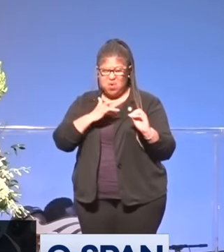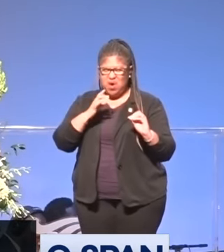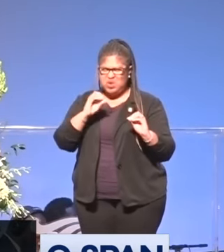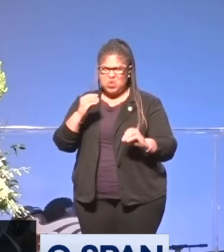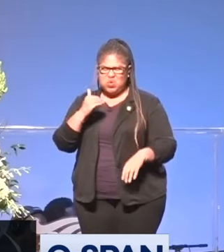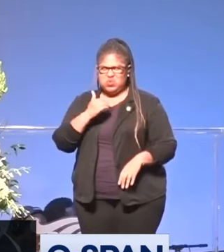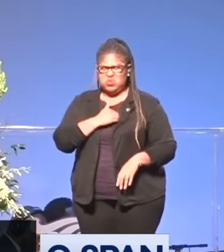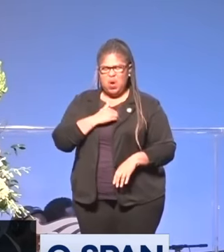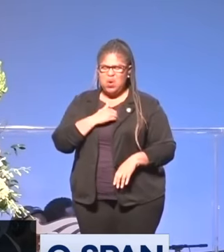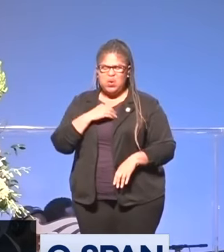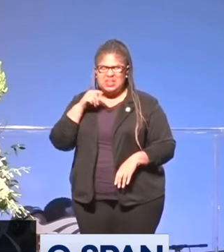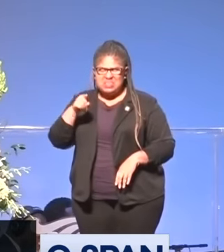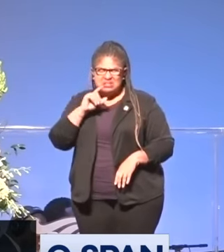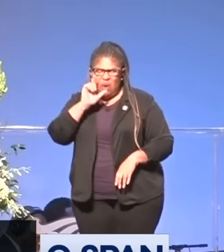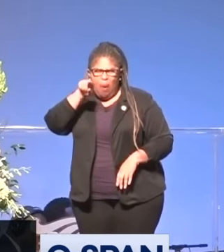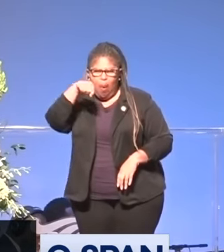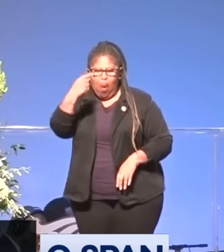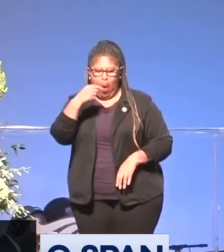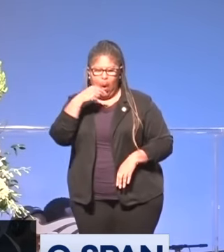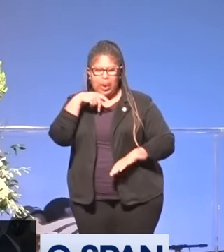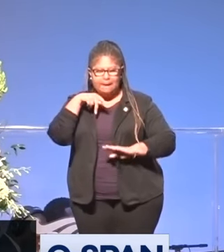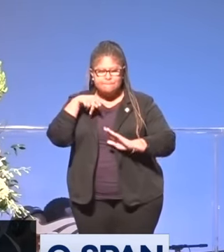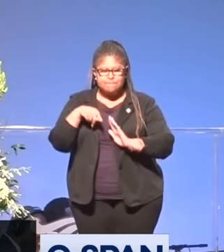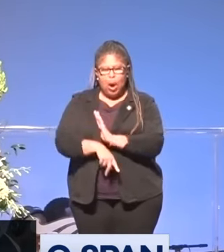murder but a hate crime.